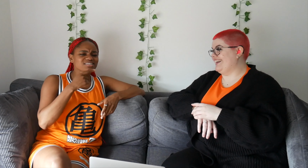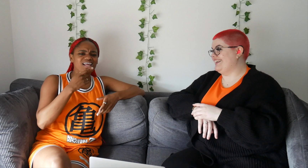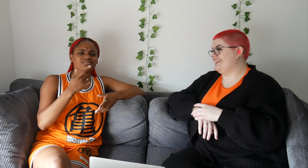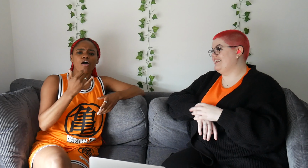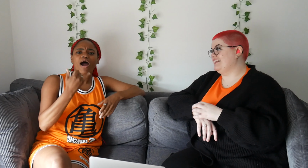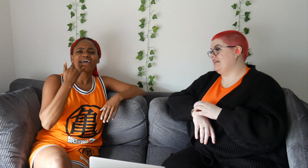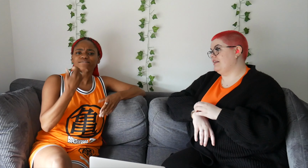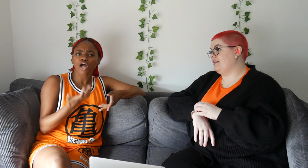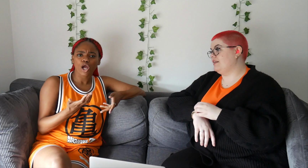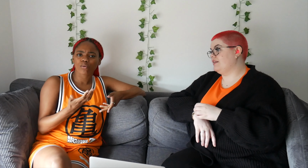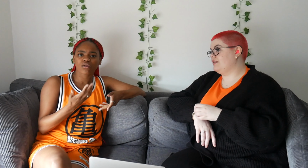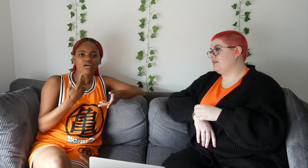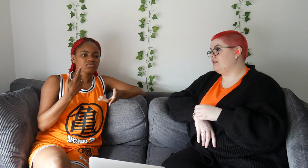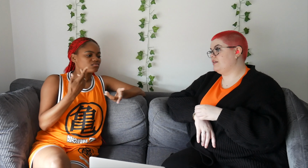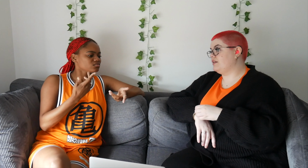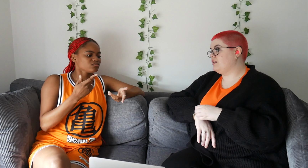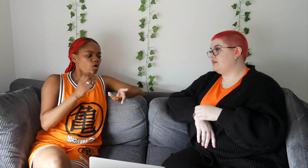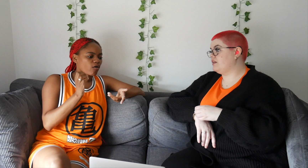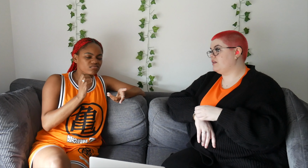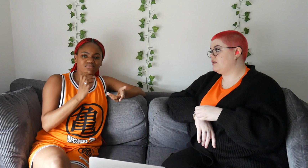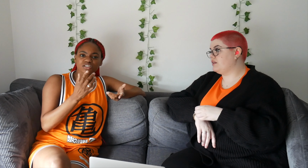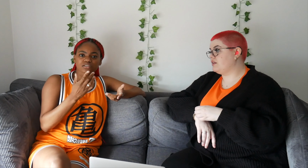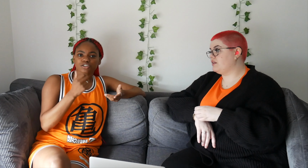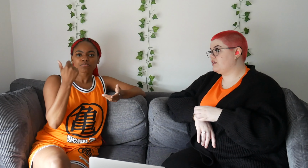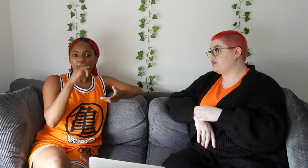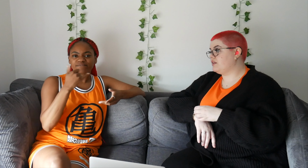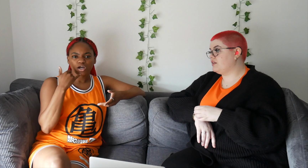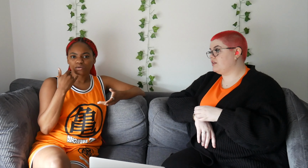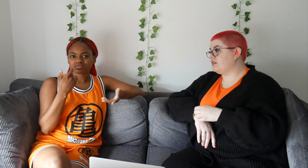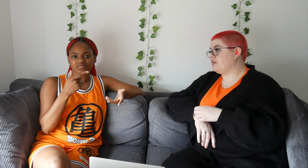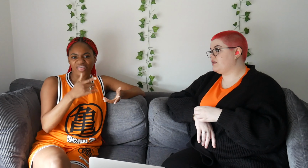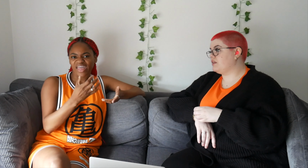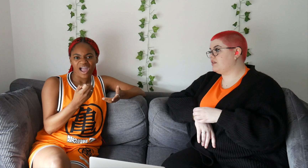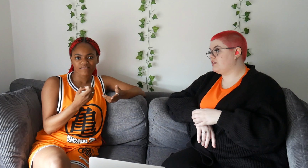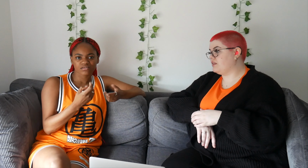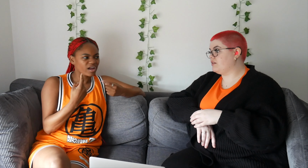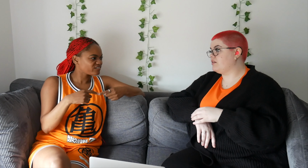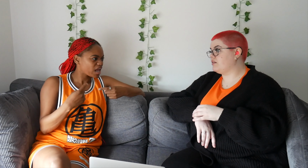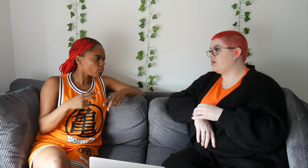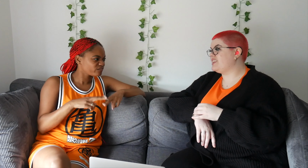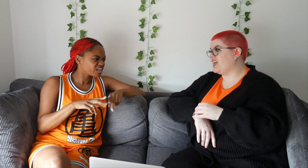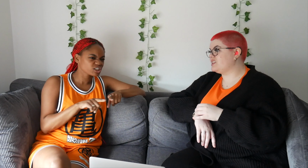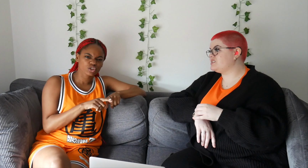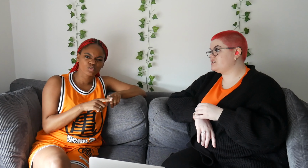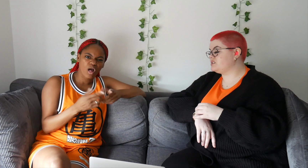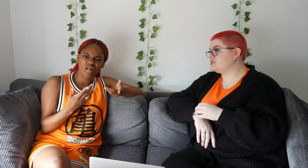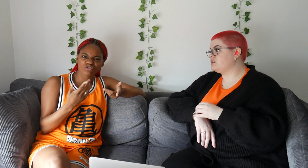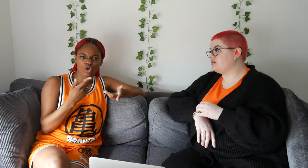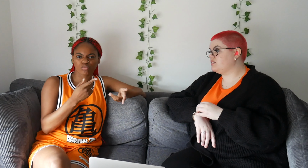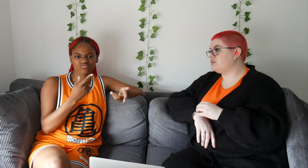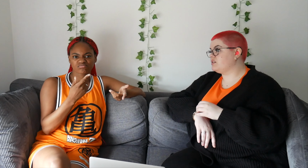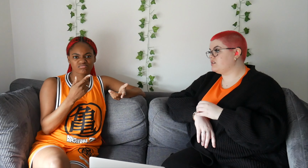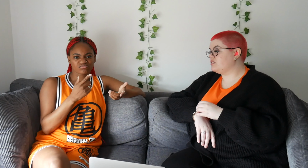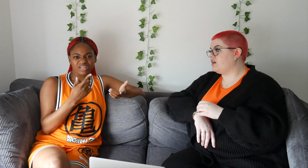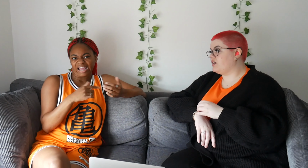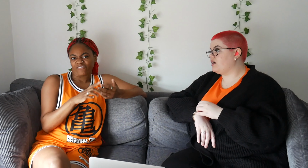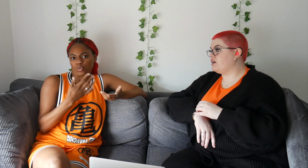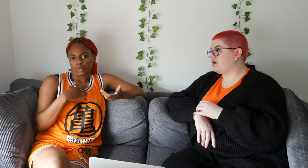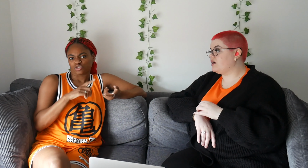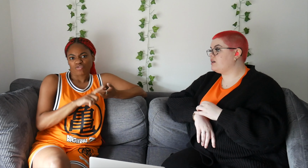And someone said iPhone. Obviously, smartphones, they have available features as well. So if you